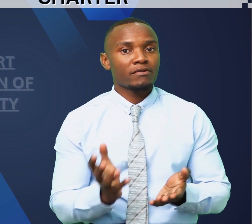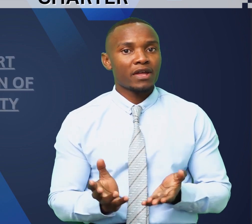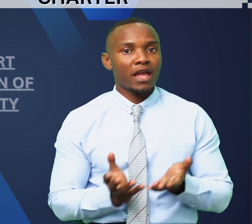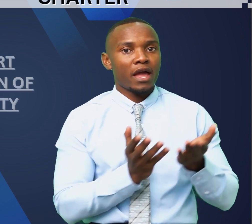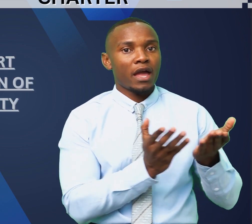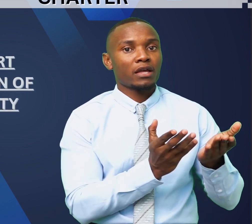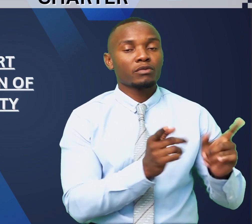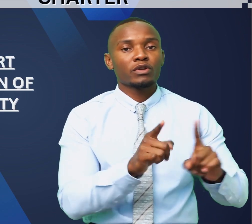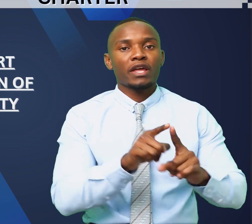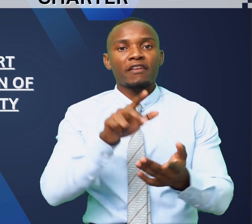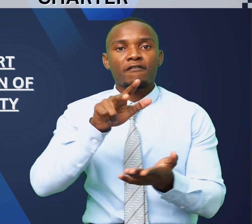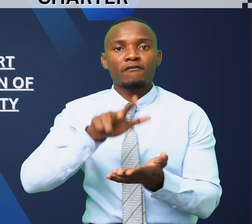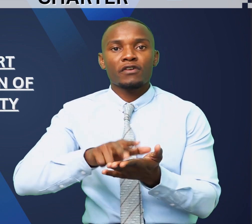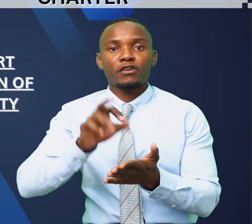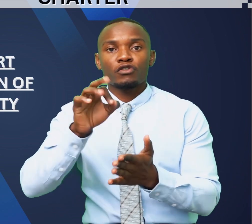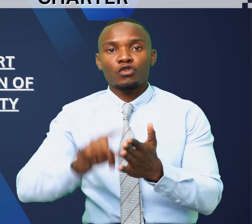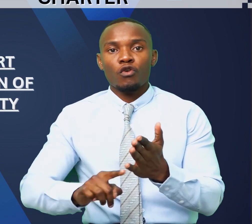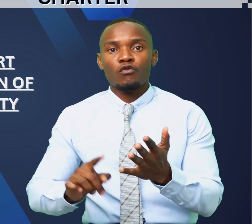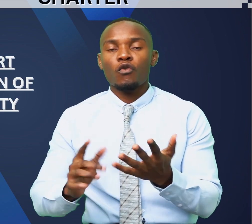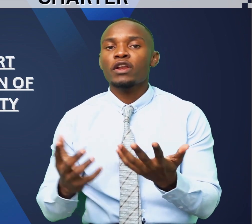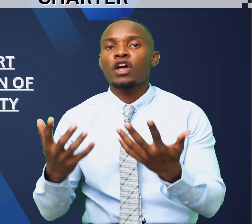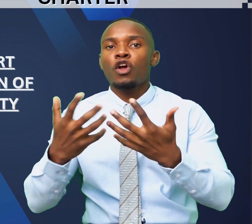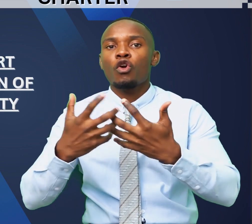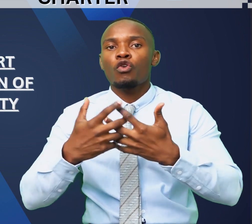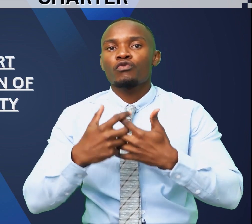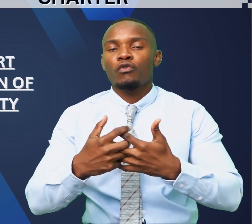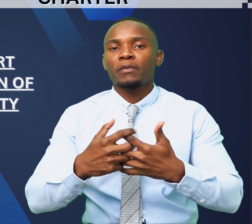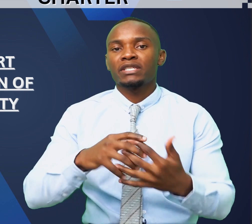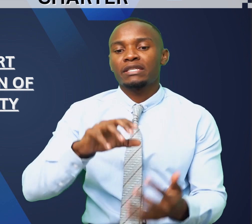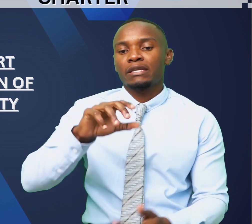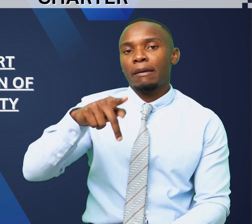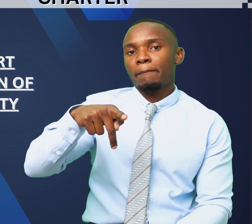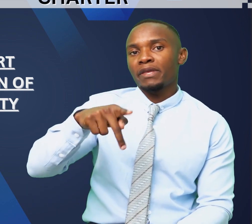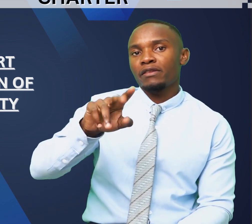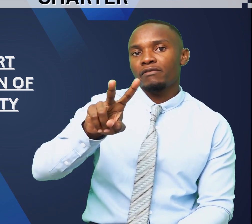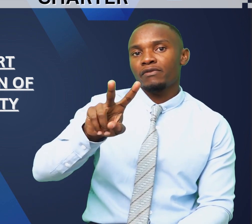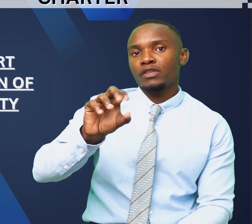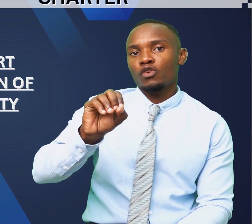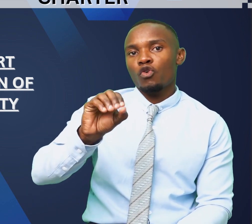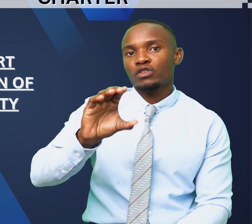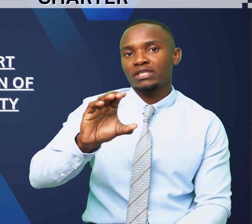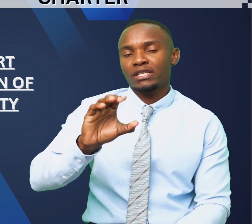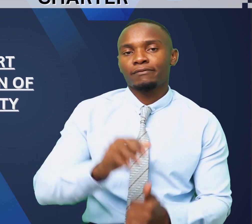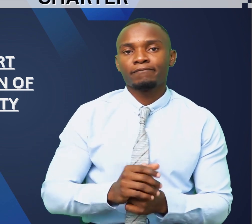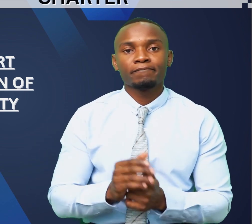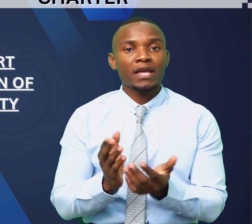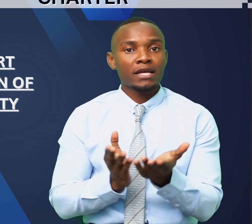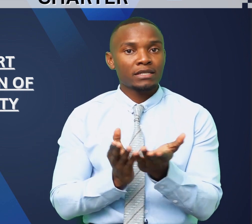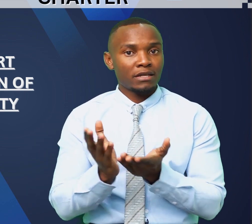Pre-export and verification of conformity, PVOC. Service